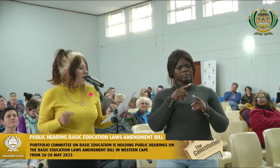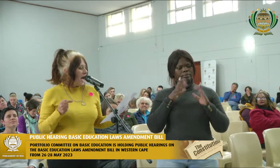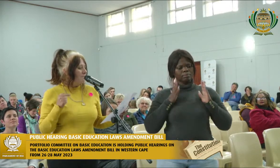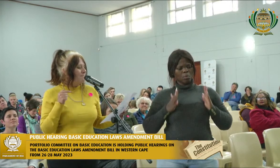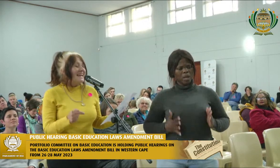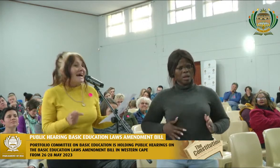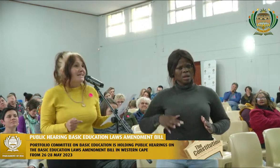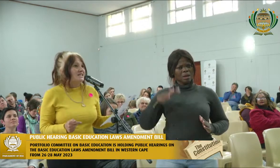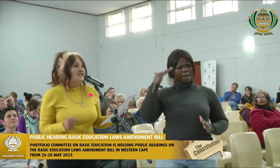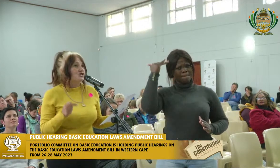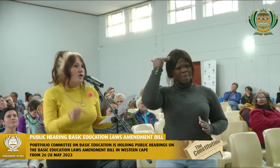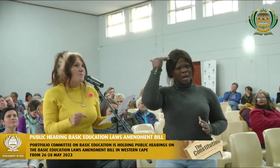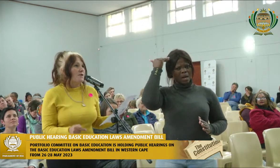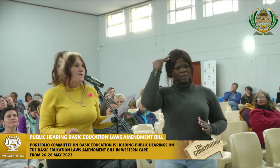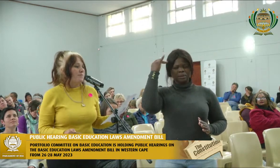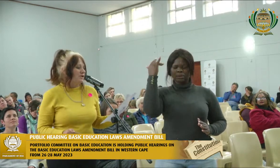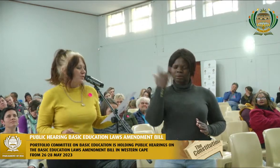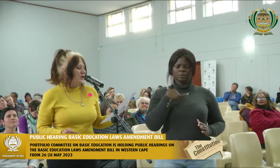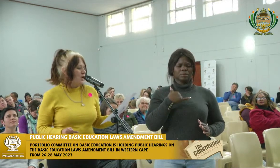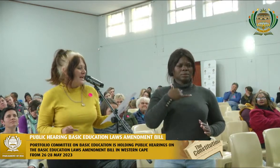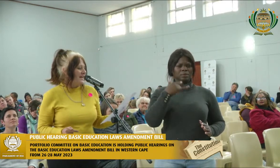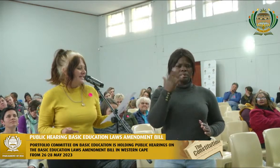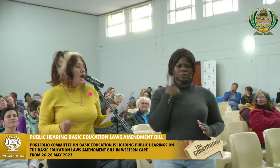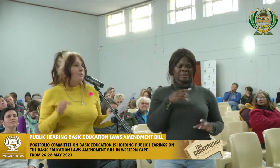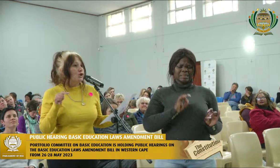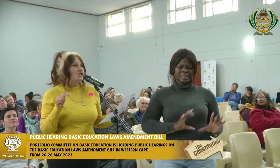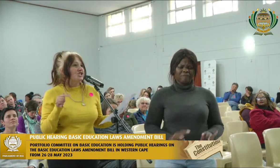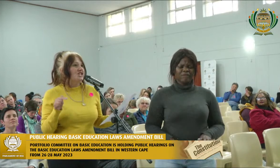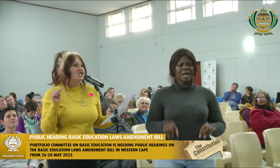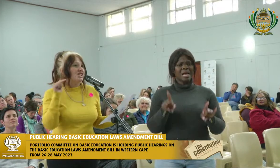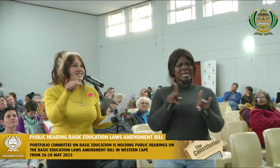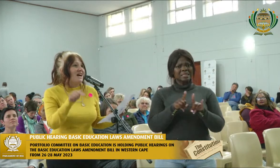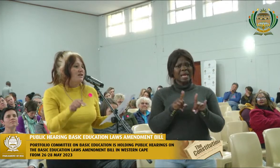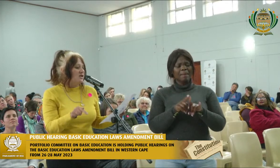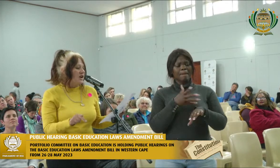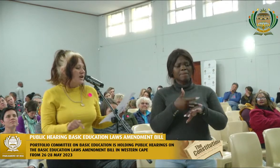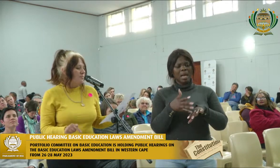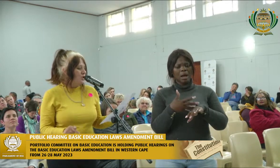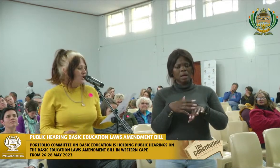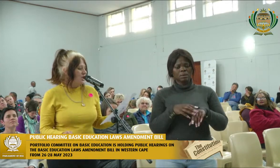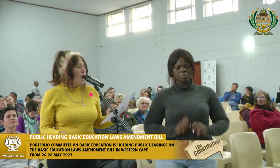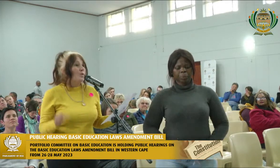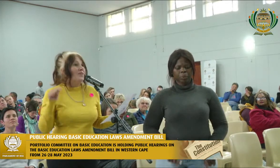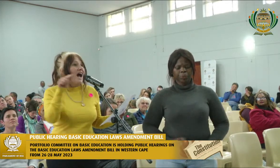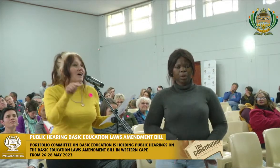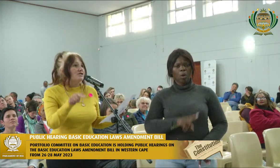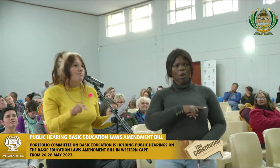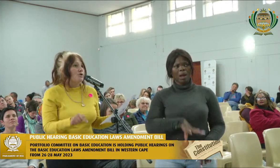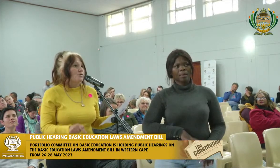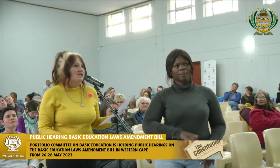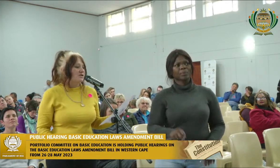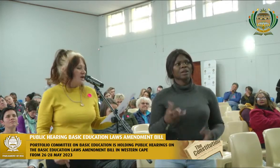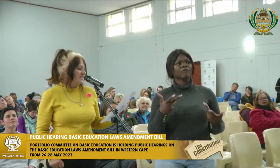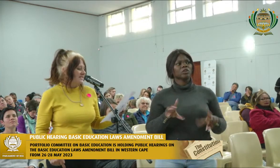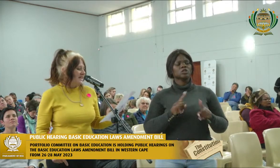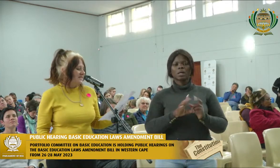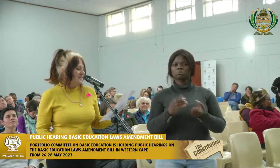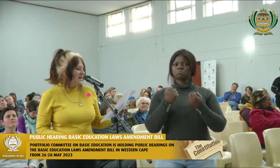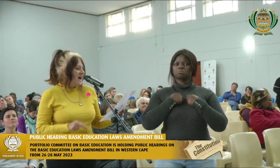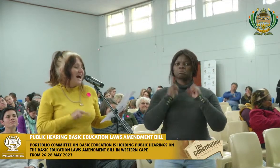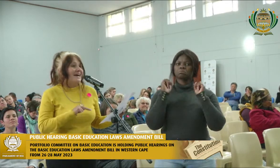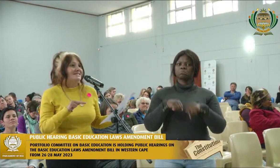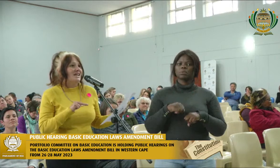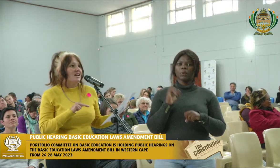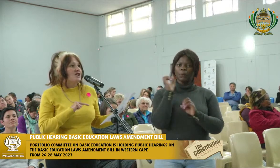agony and blood is dripping from between her legs because she has just undergone an abortion without parental